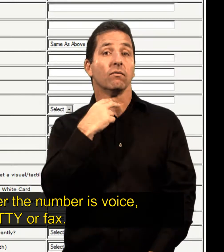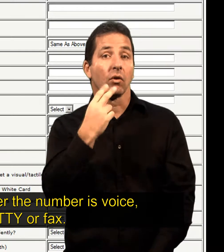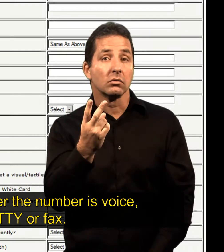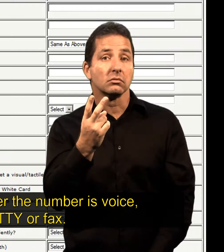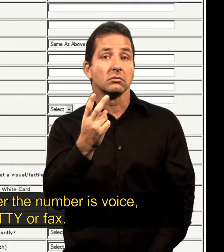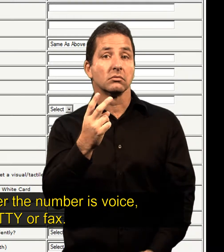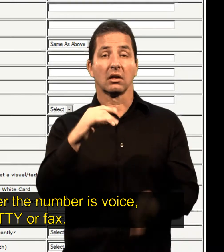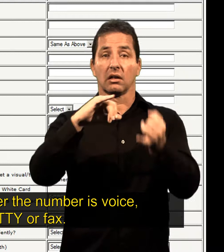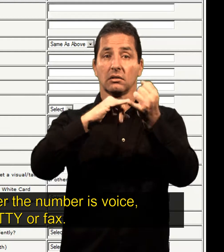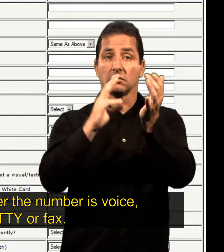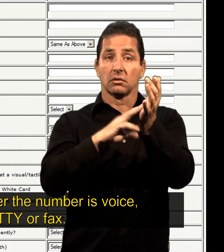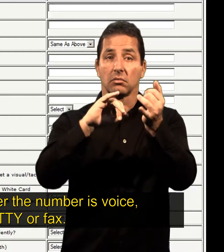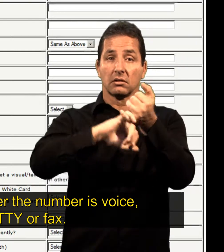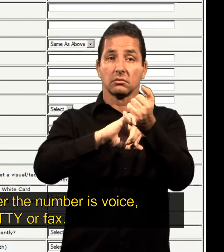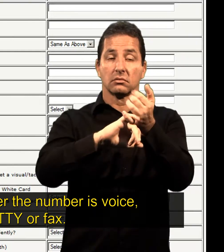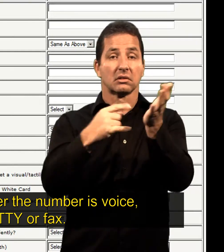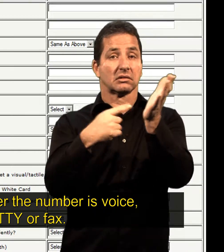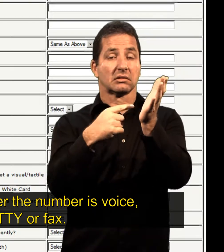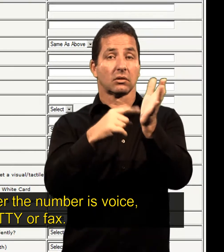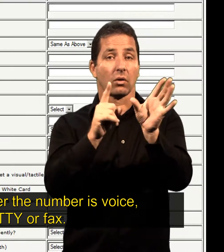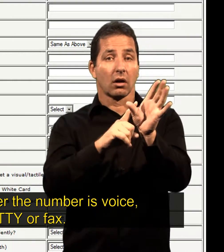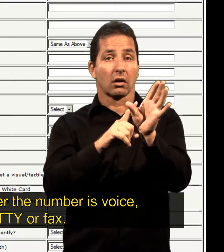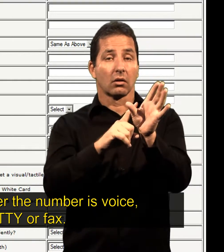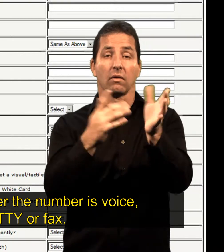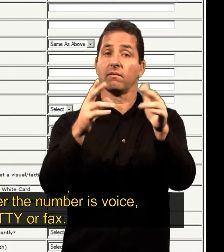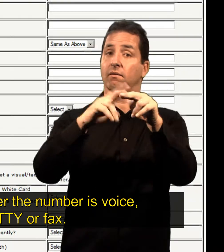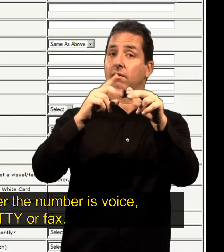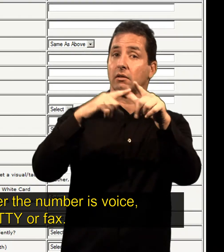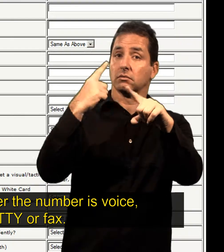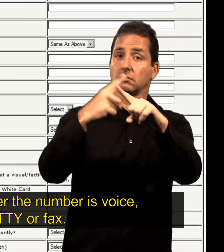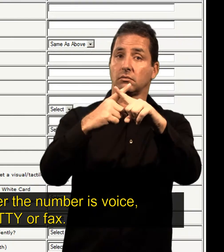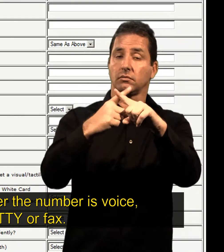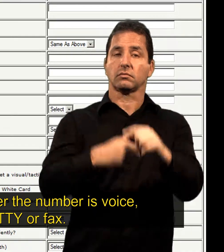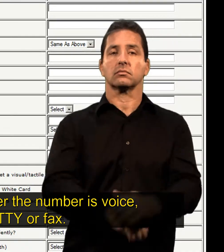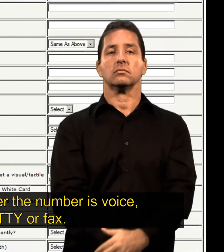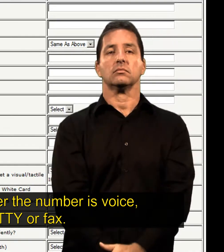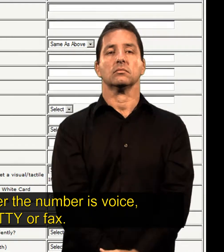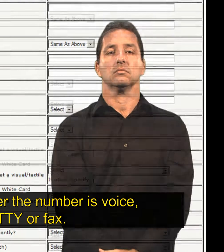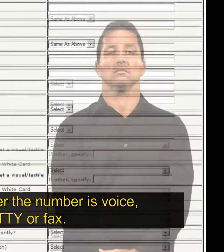Please tick whether the number is voice, SMS, TTY, or fax.